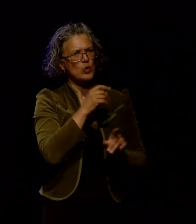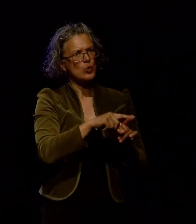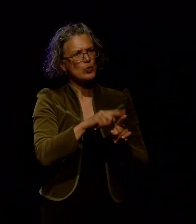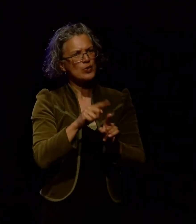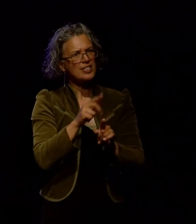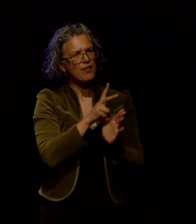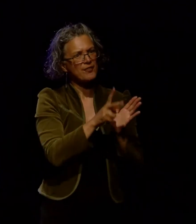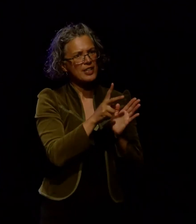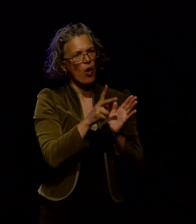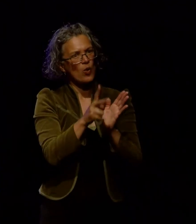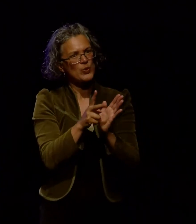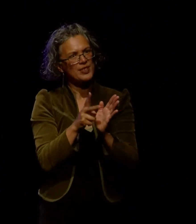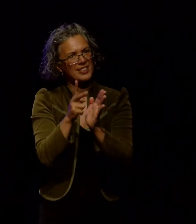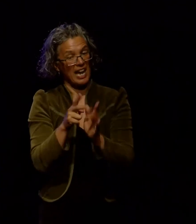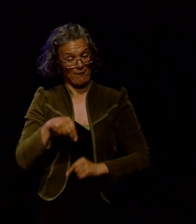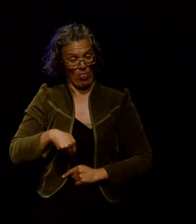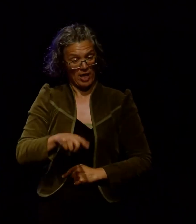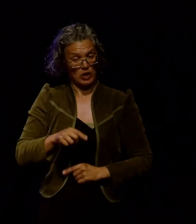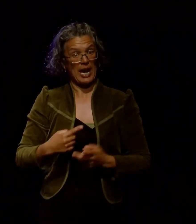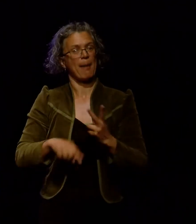year and next year's seasons.